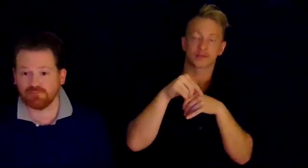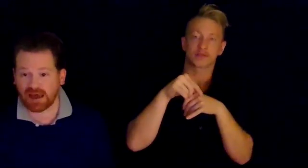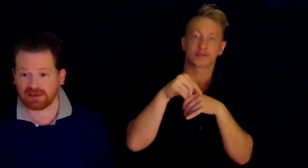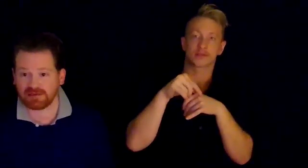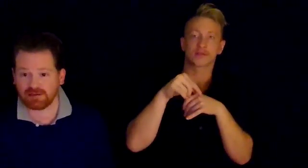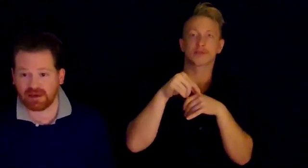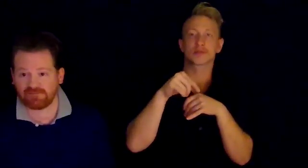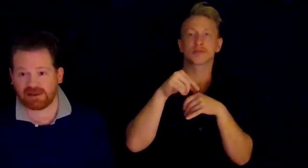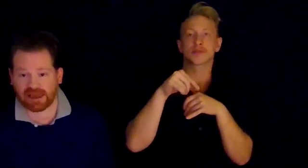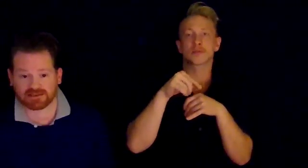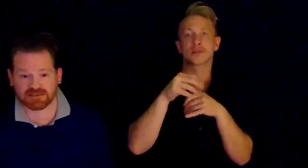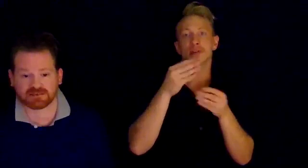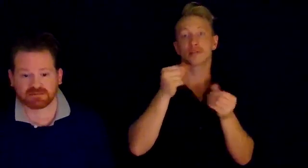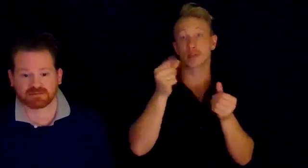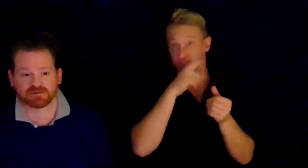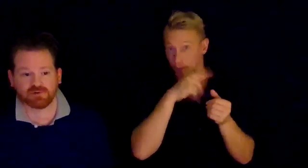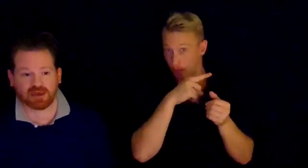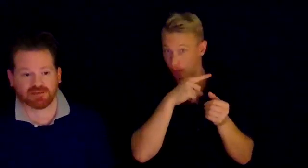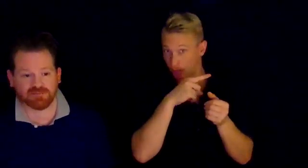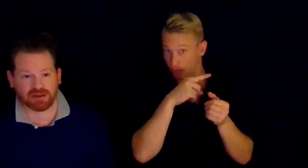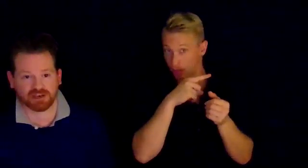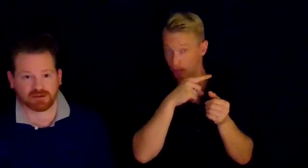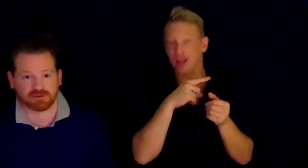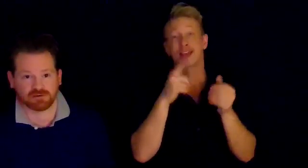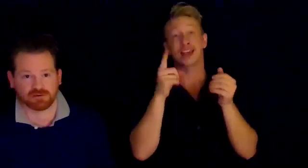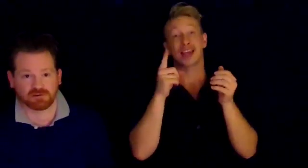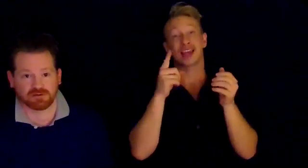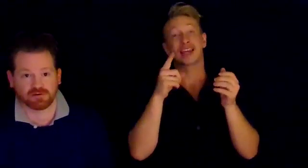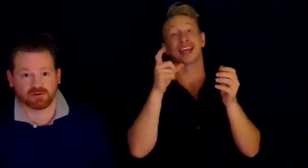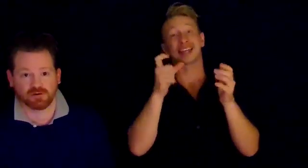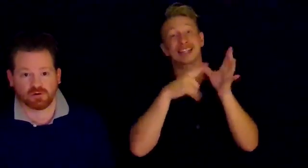some people may have had access to a case manager